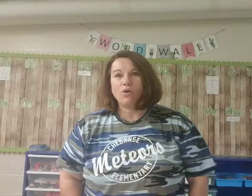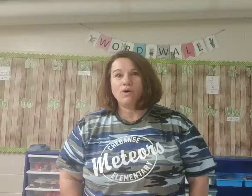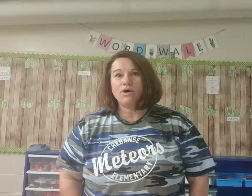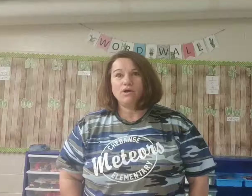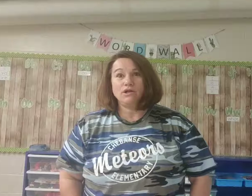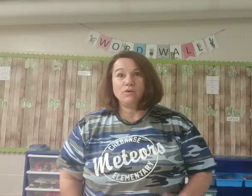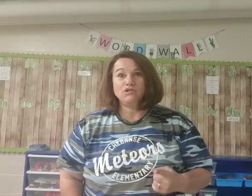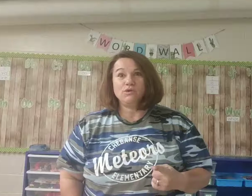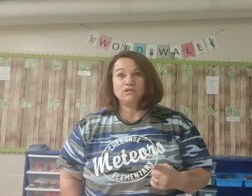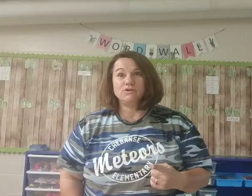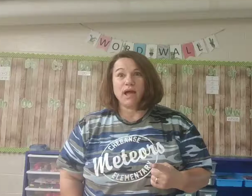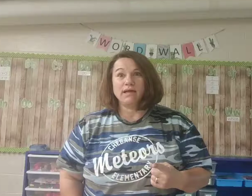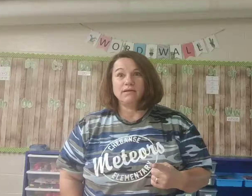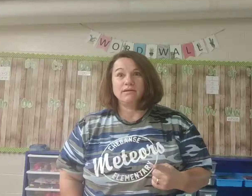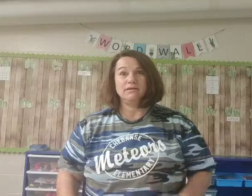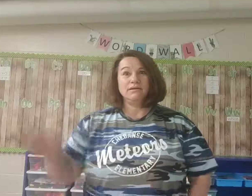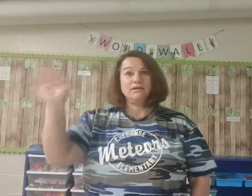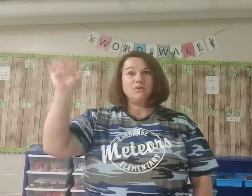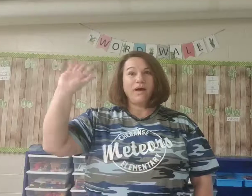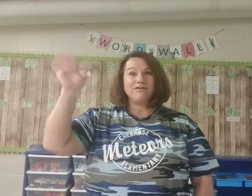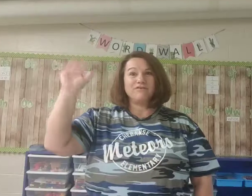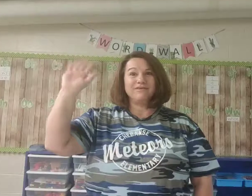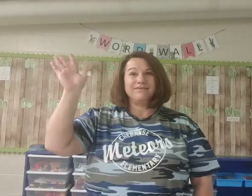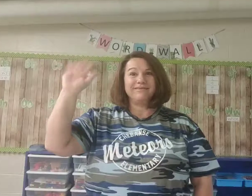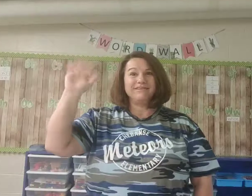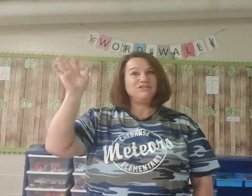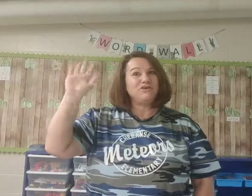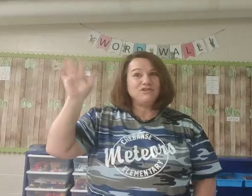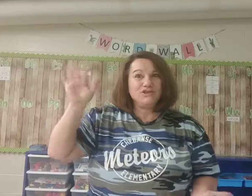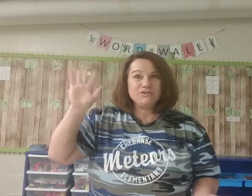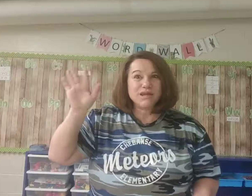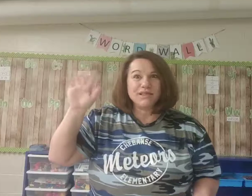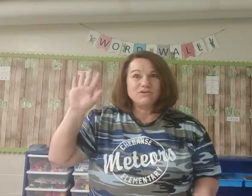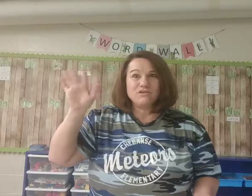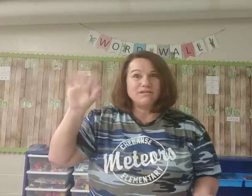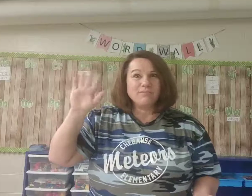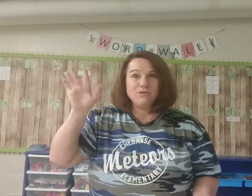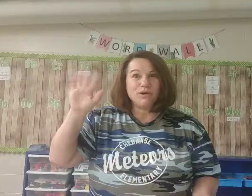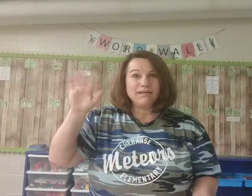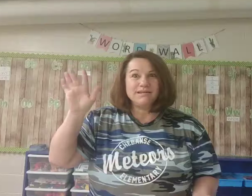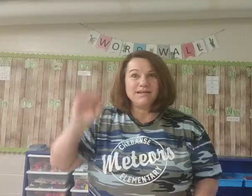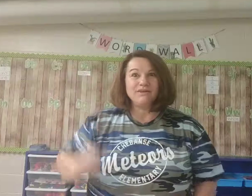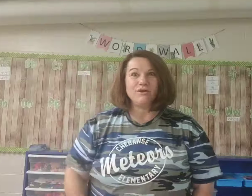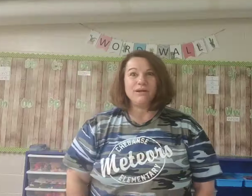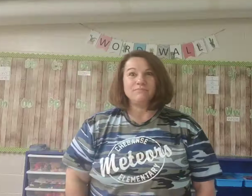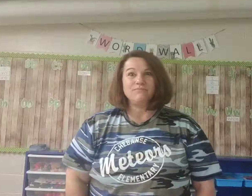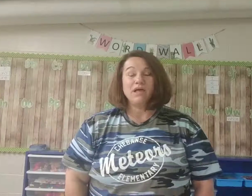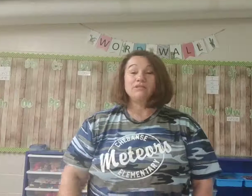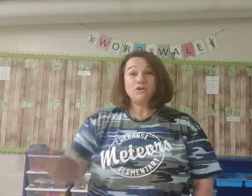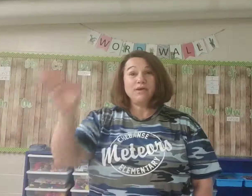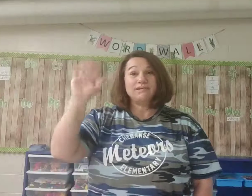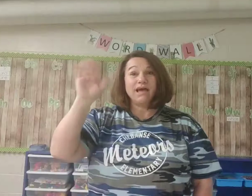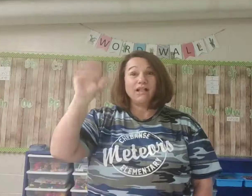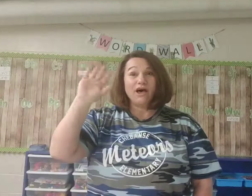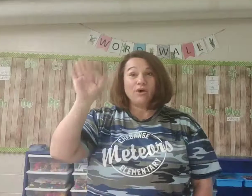hello, you know what you can do, right? You wave. Did you know that you use sign language all the time and you probably didn't even know it? So you can say